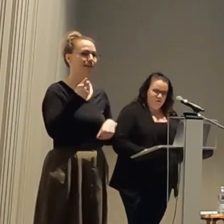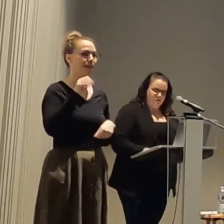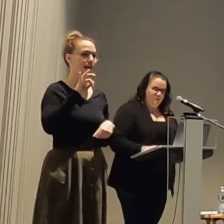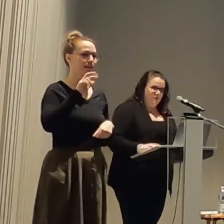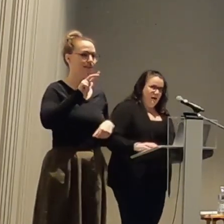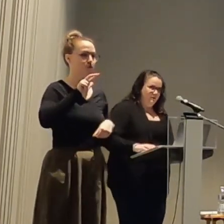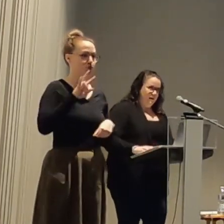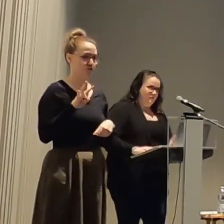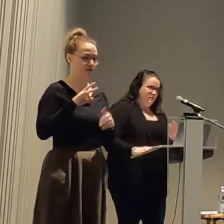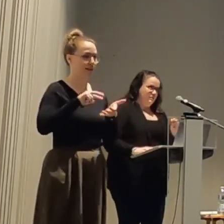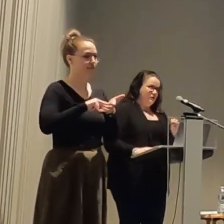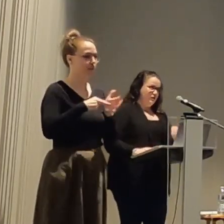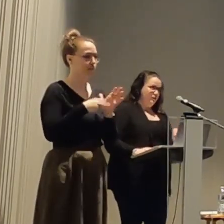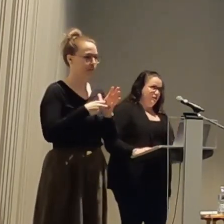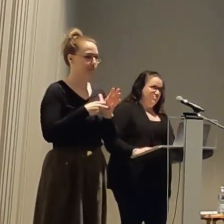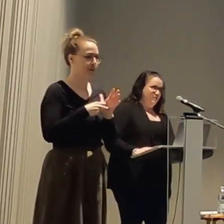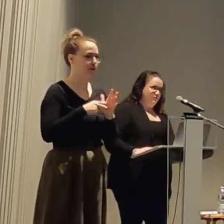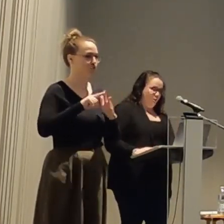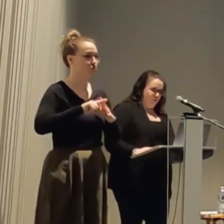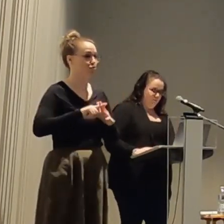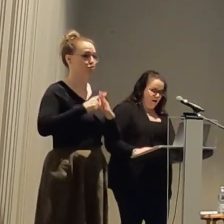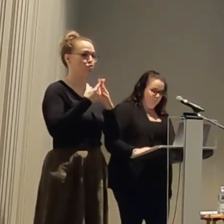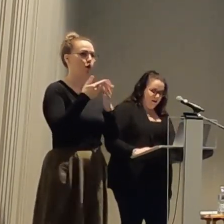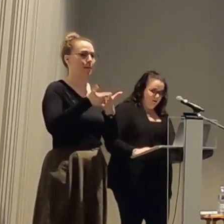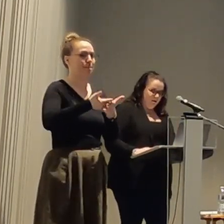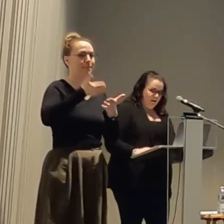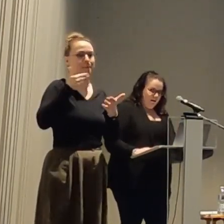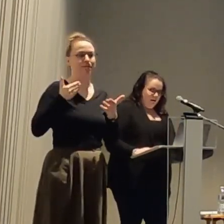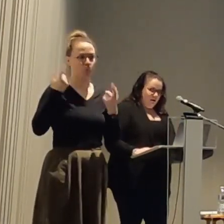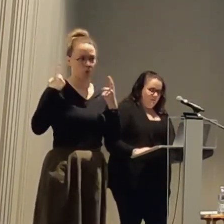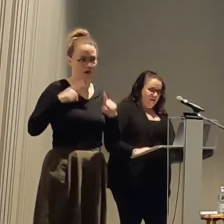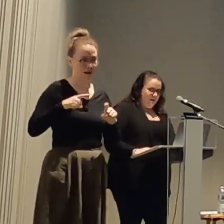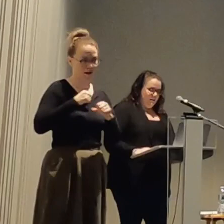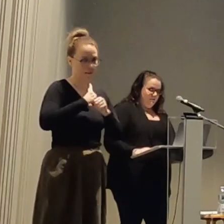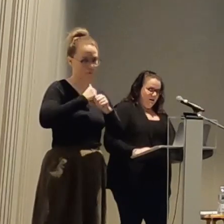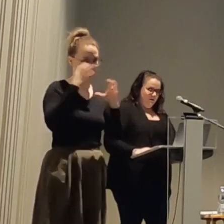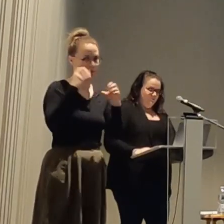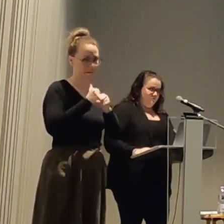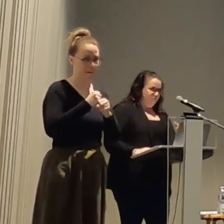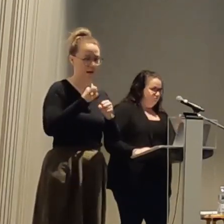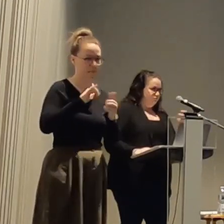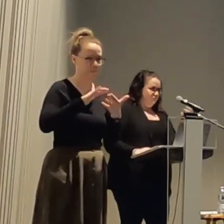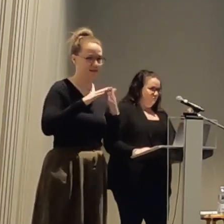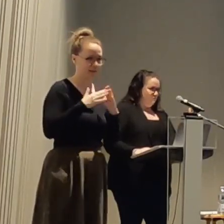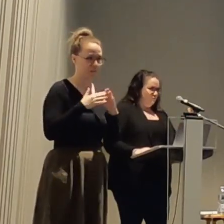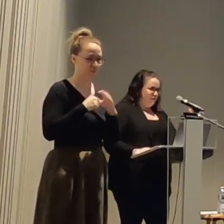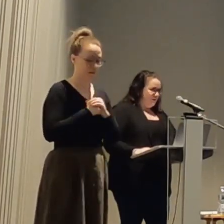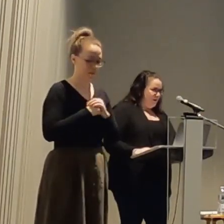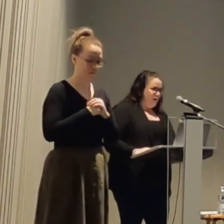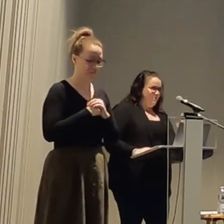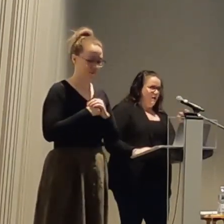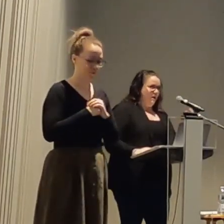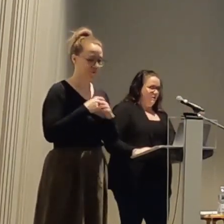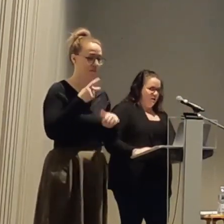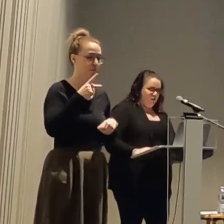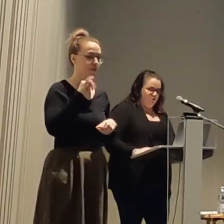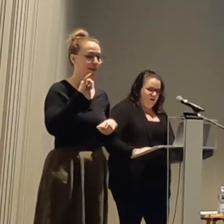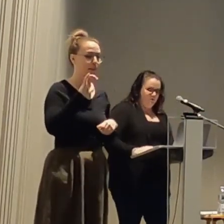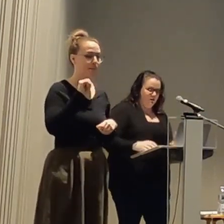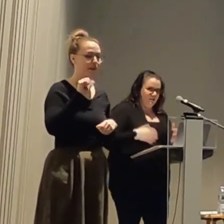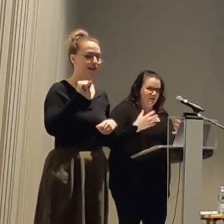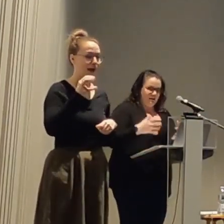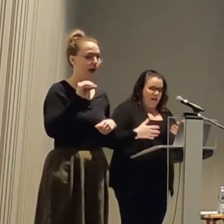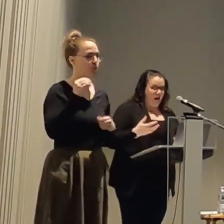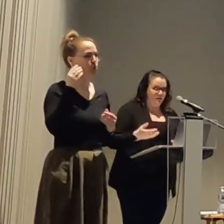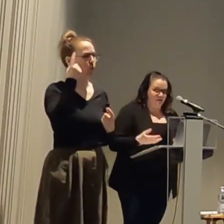1937. So they were started before the bombing. He kind of was thinking about how he could